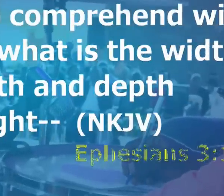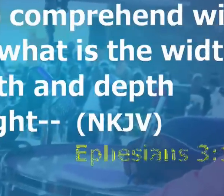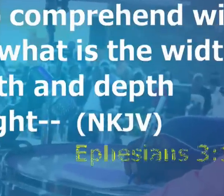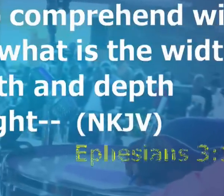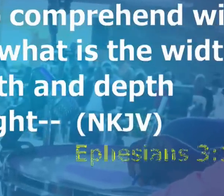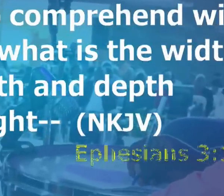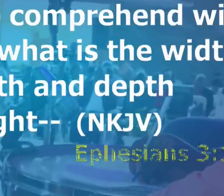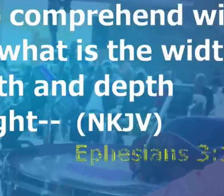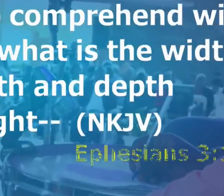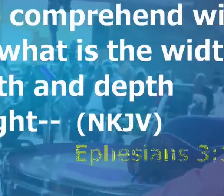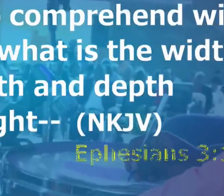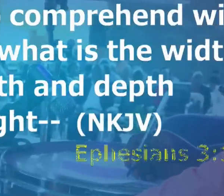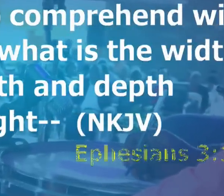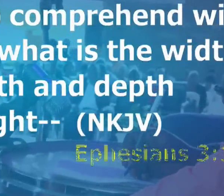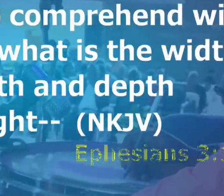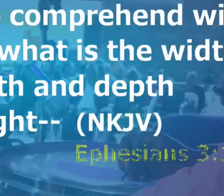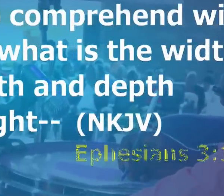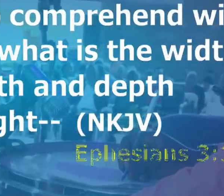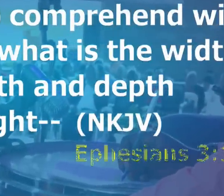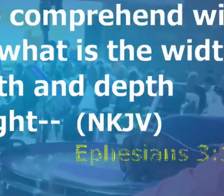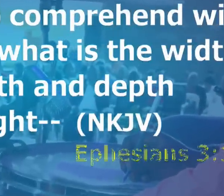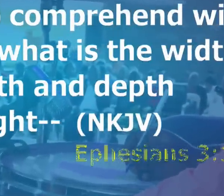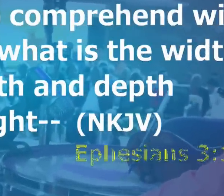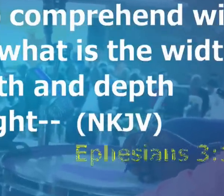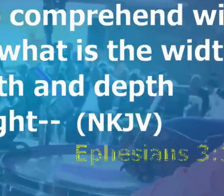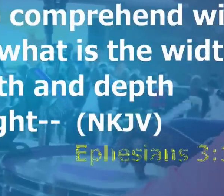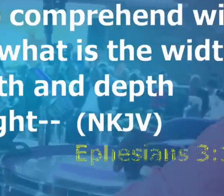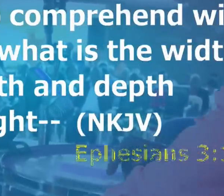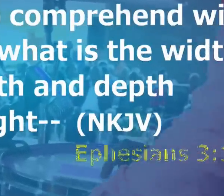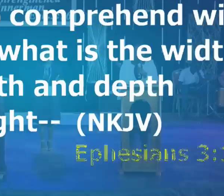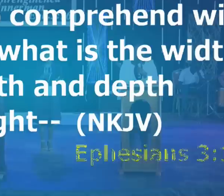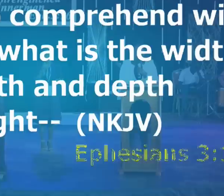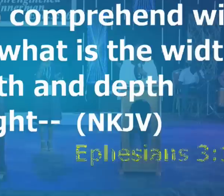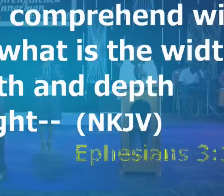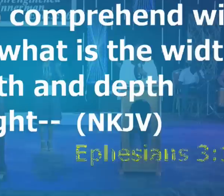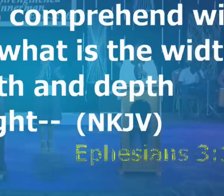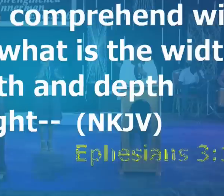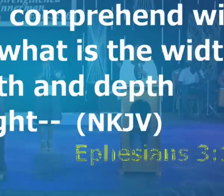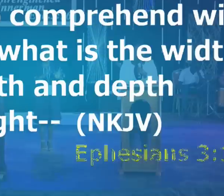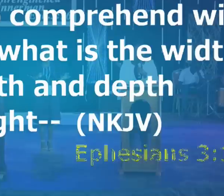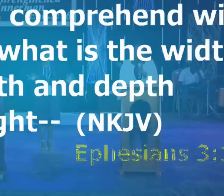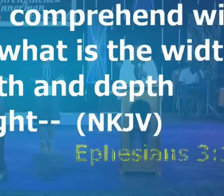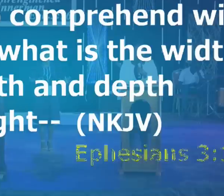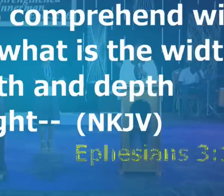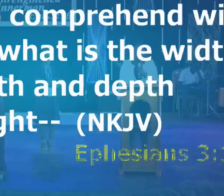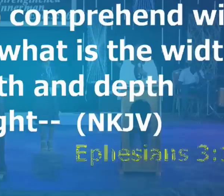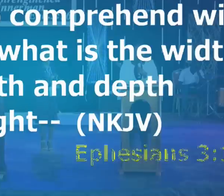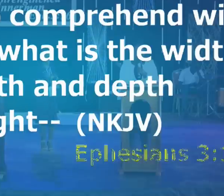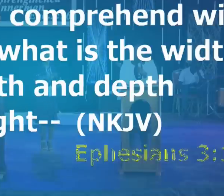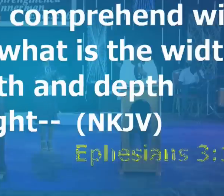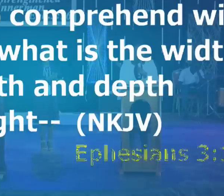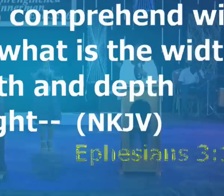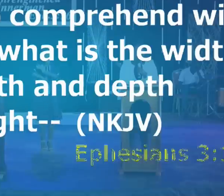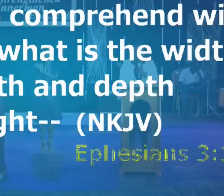to comprehend with all the saints that what is the width and length and